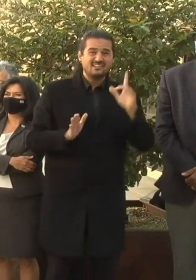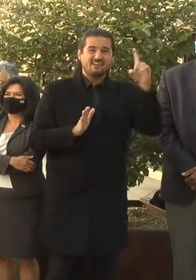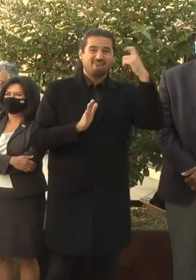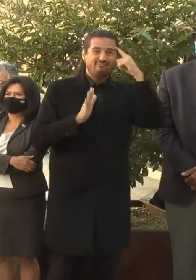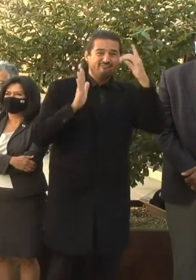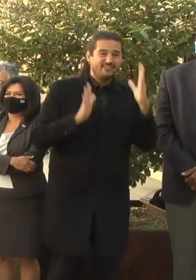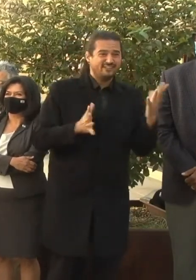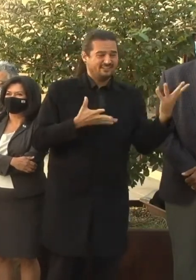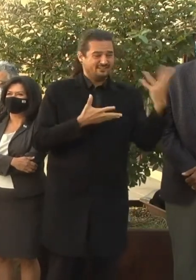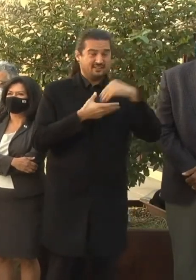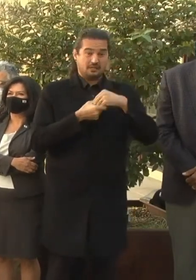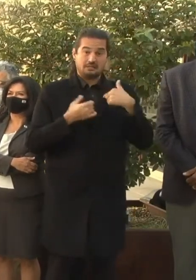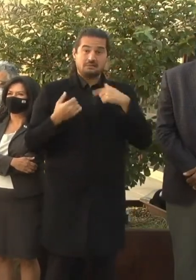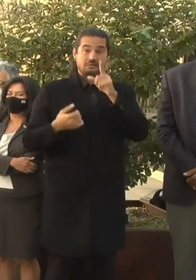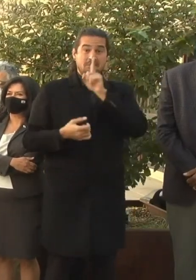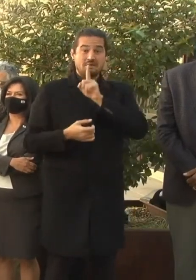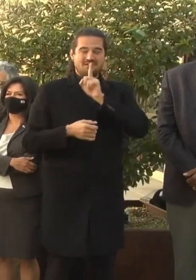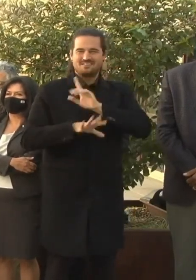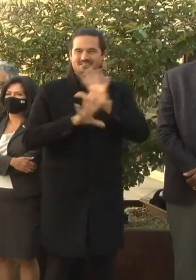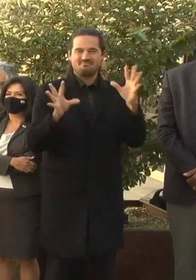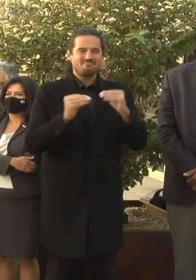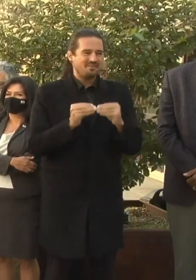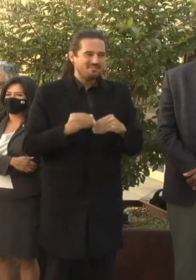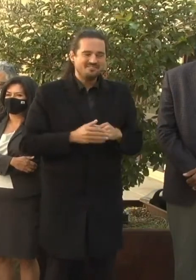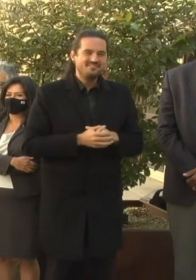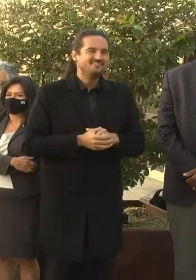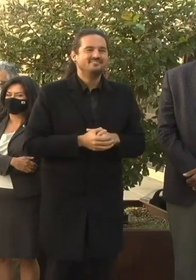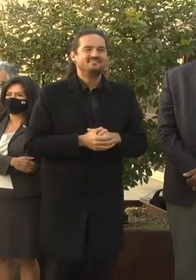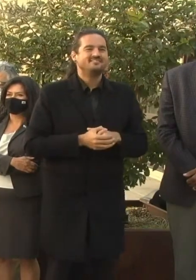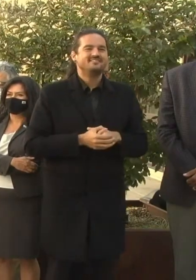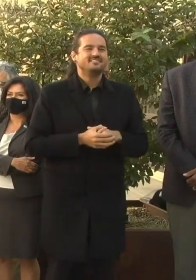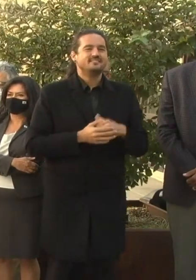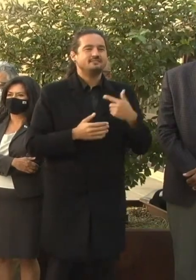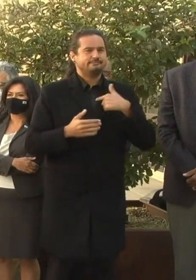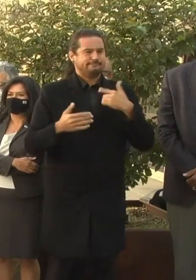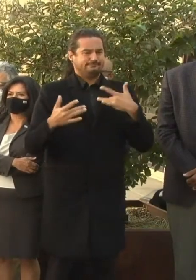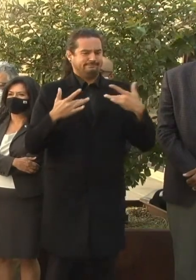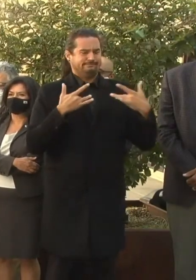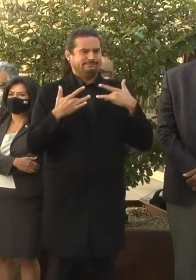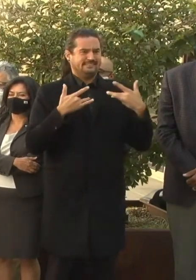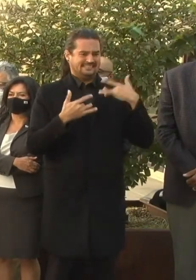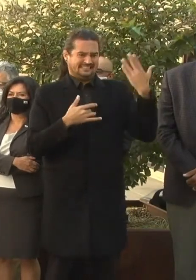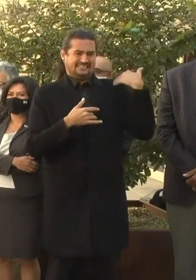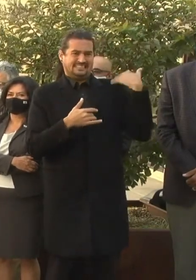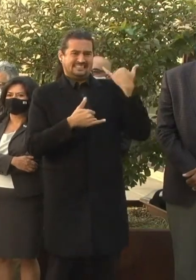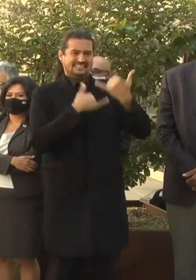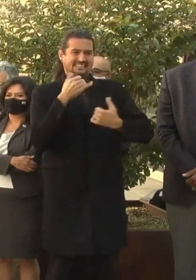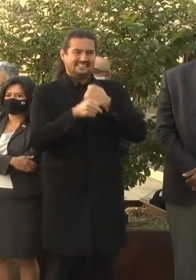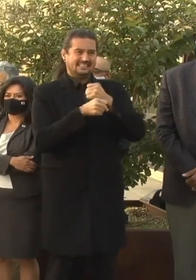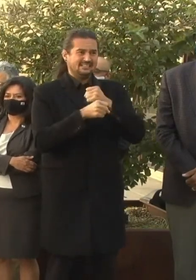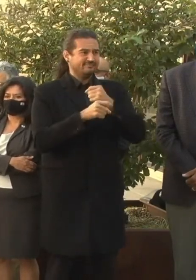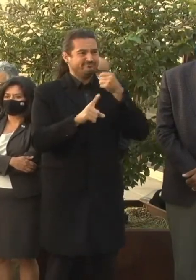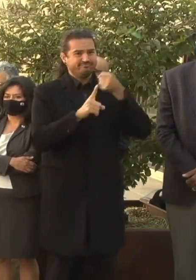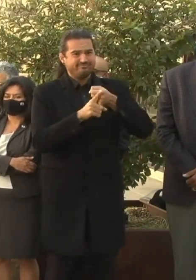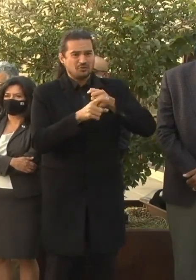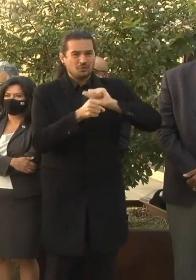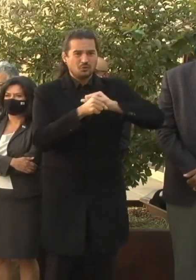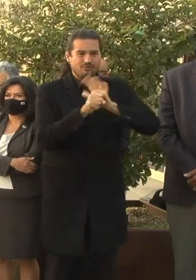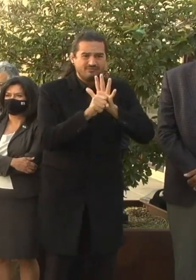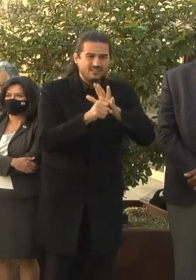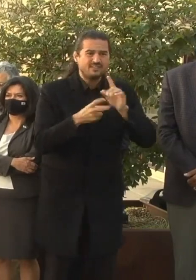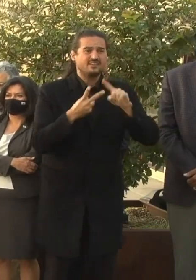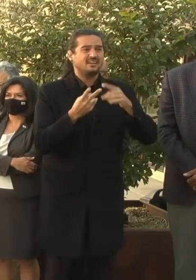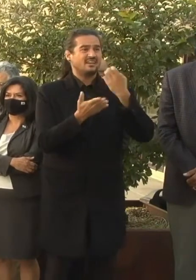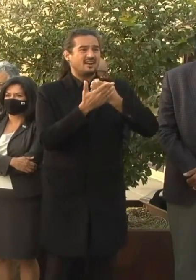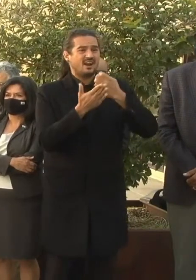was worried at the beginning of this year, given the pandemic and the recession and wildfires, that we were going to lose focus.